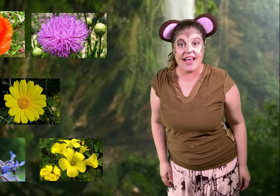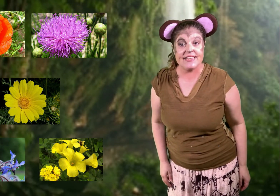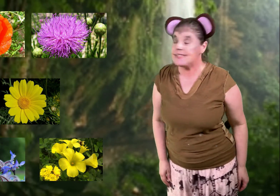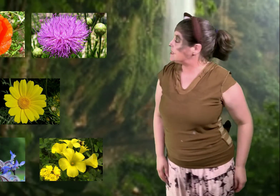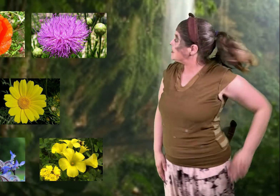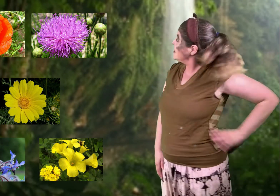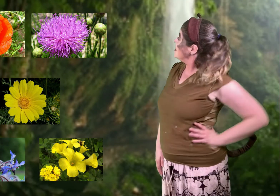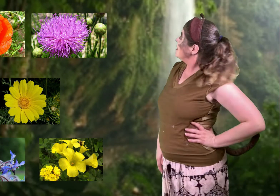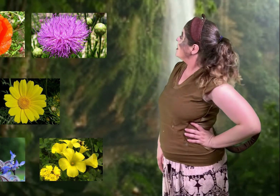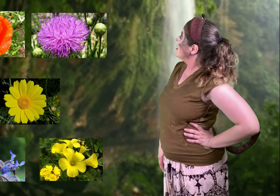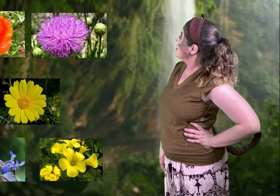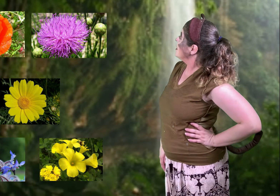days?